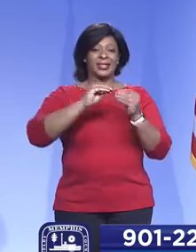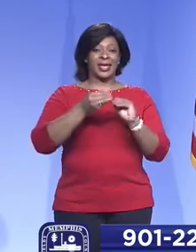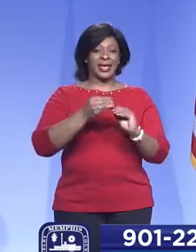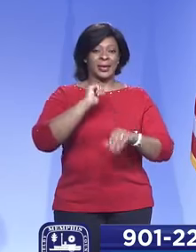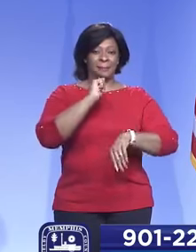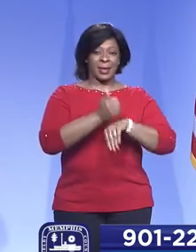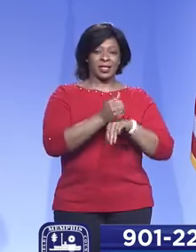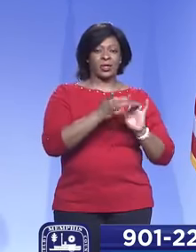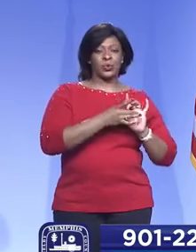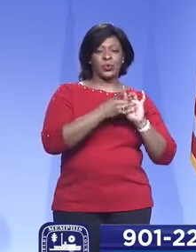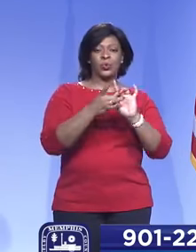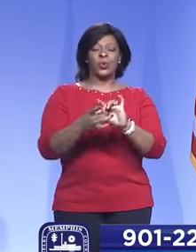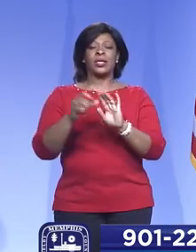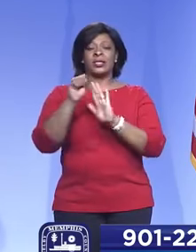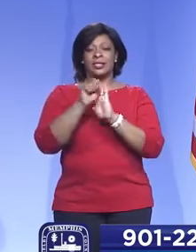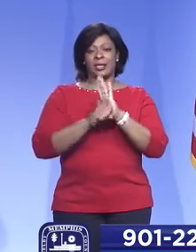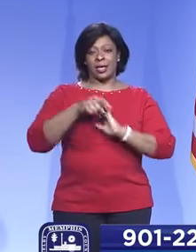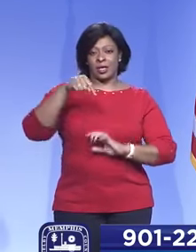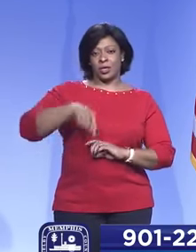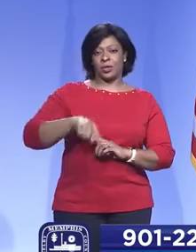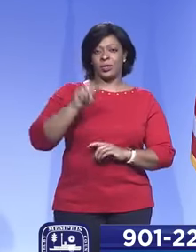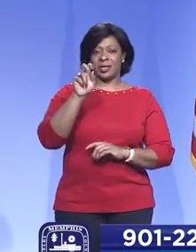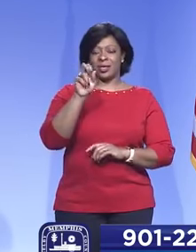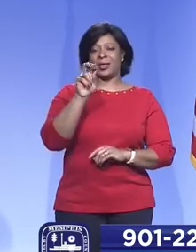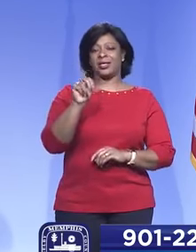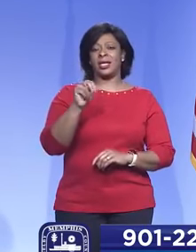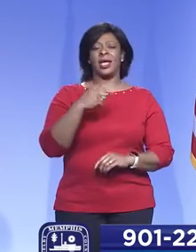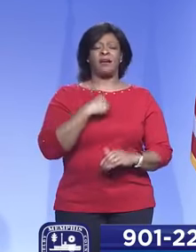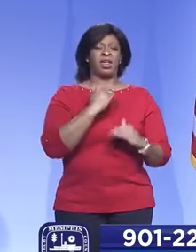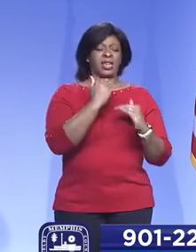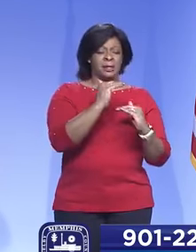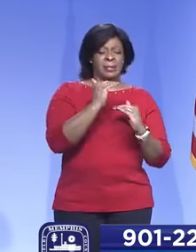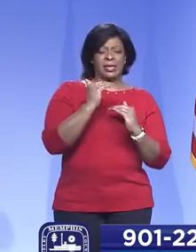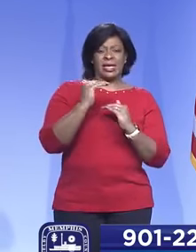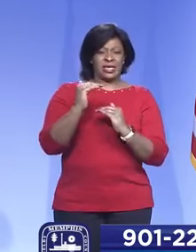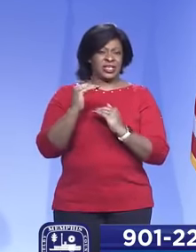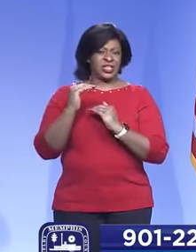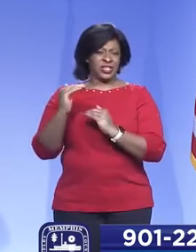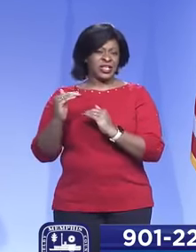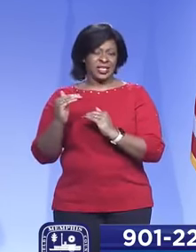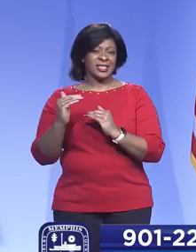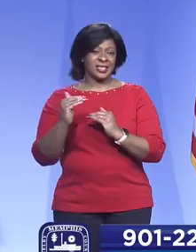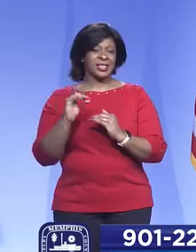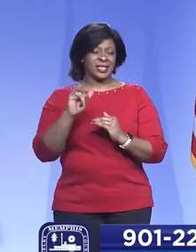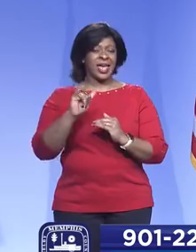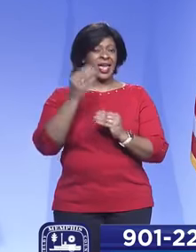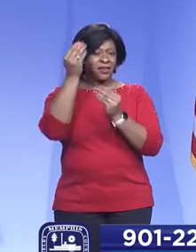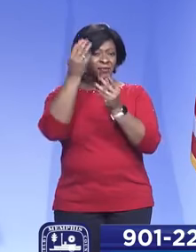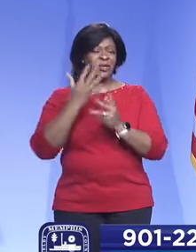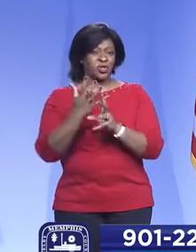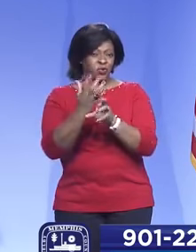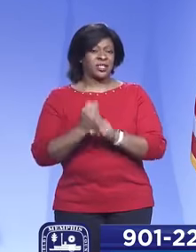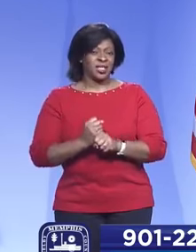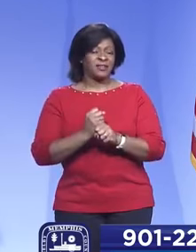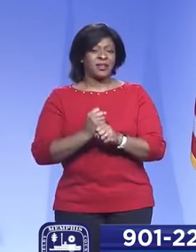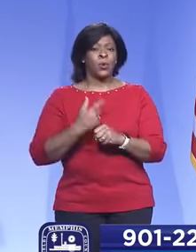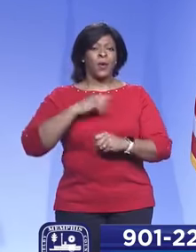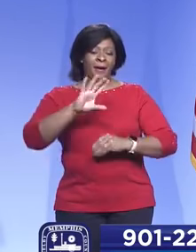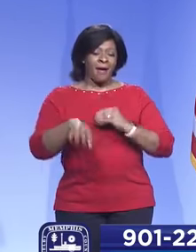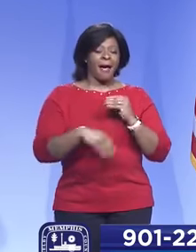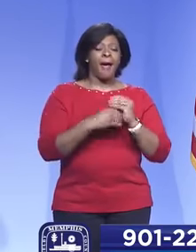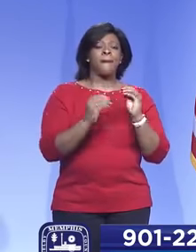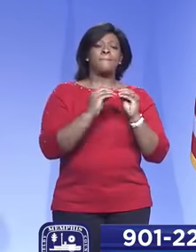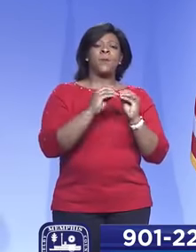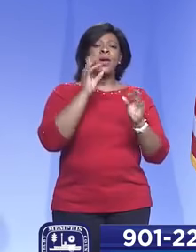databases associated with the state of Tennessee, and there were some limitations to that database, so we added an additional